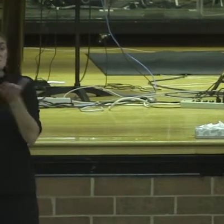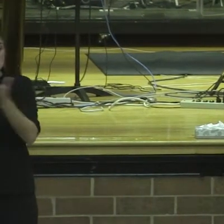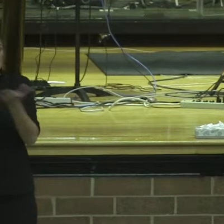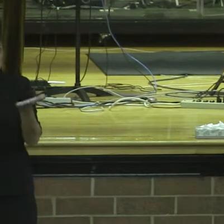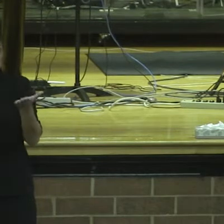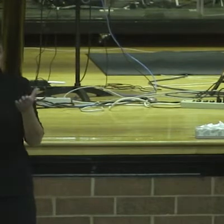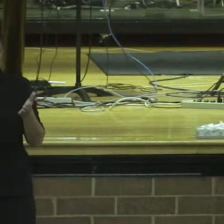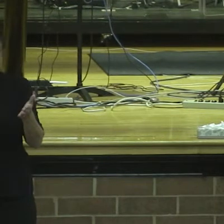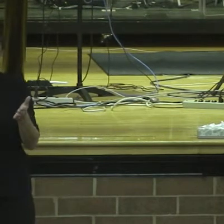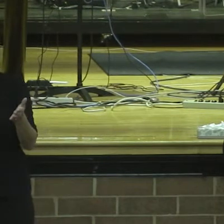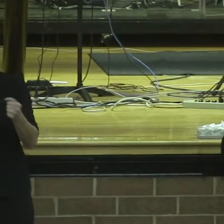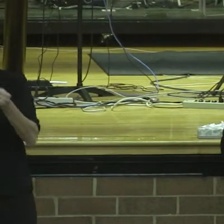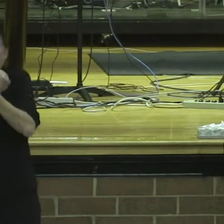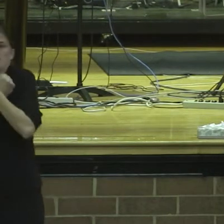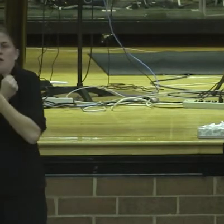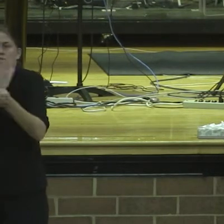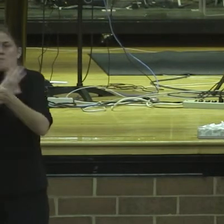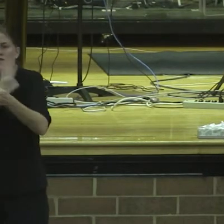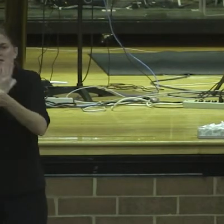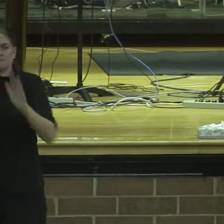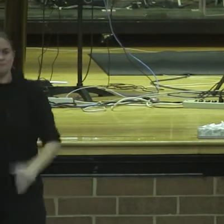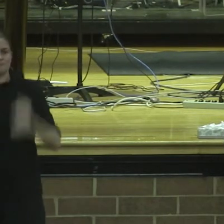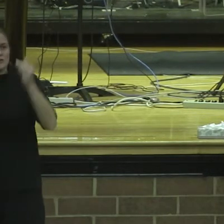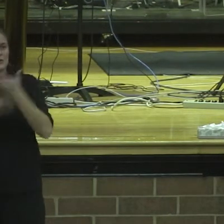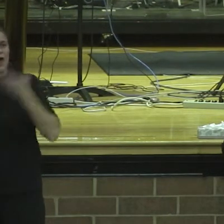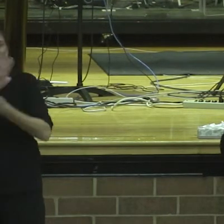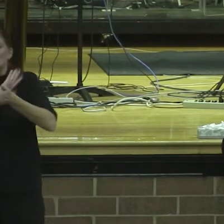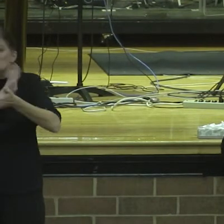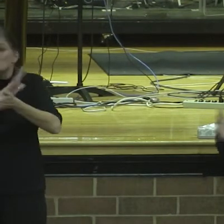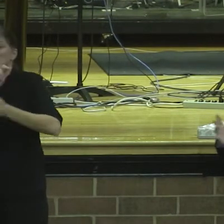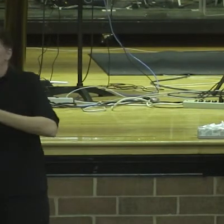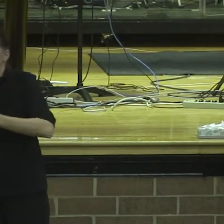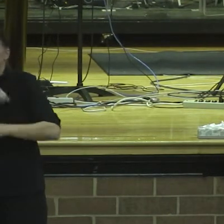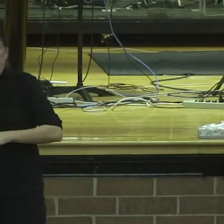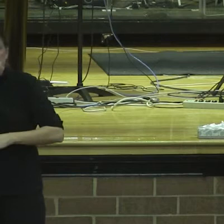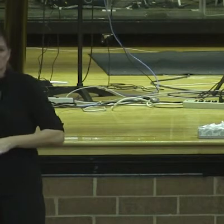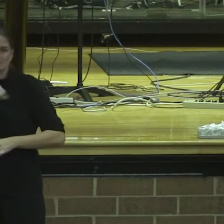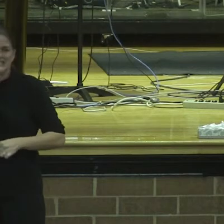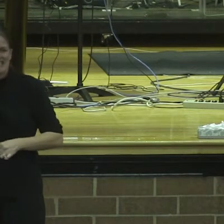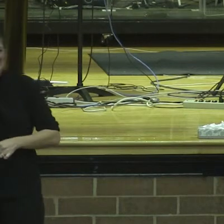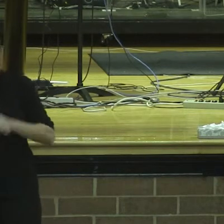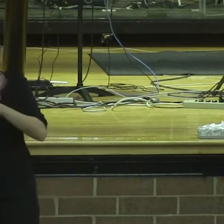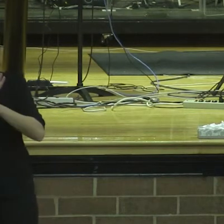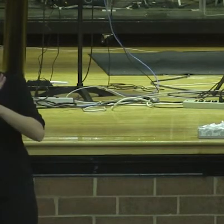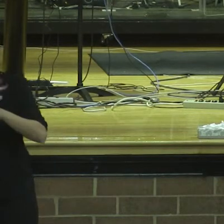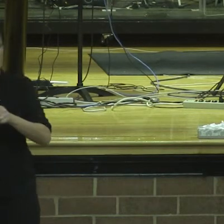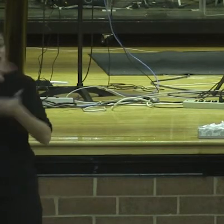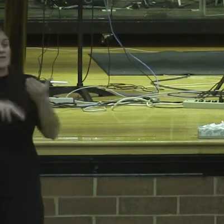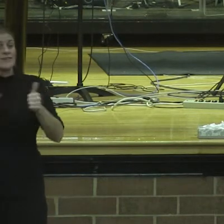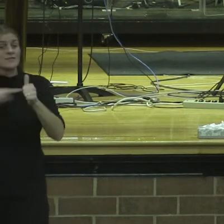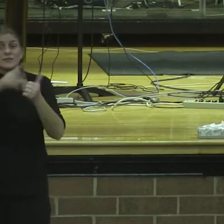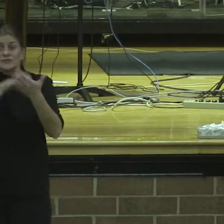radio, TV, and film. I'm a movie guy. I just, movies, TV shows, if you heard me before, I love the stuff. When I read the first chapter